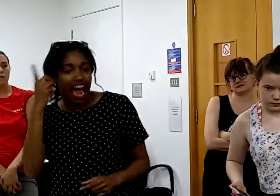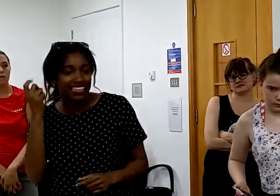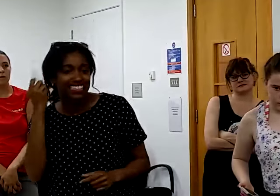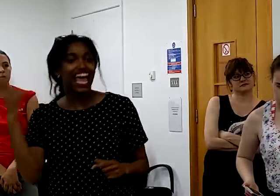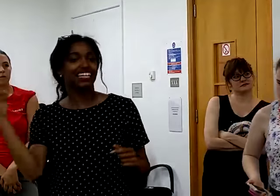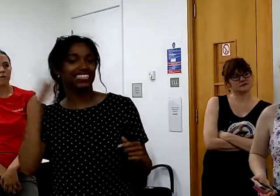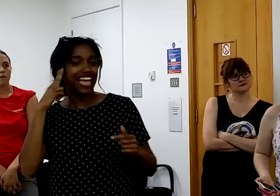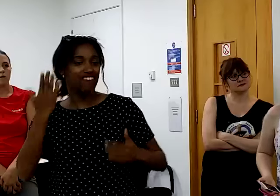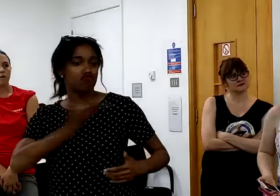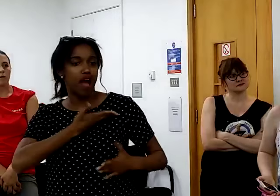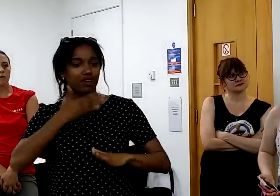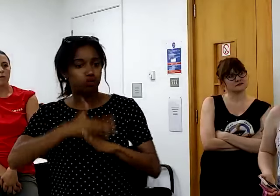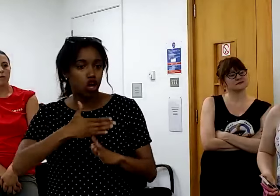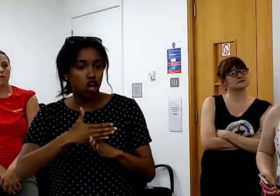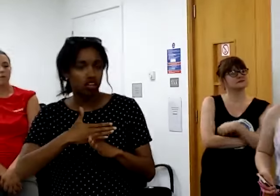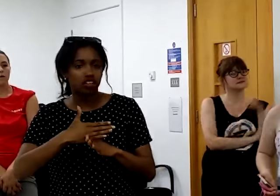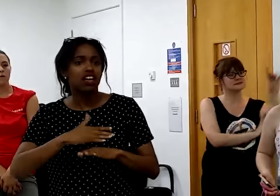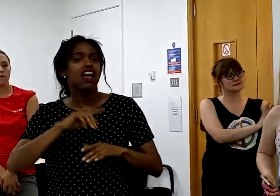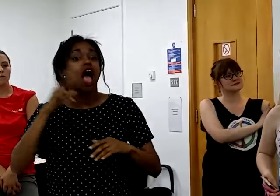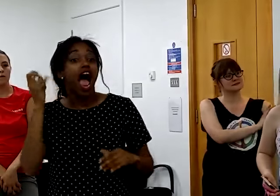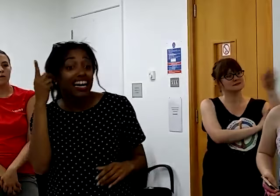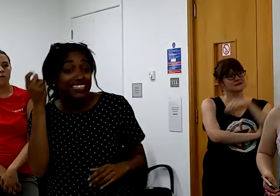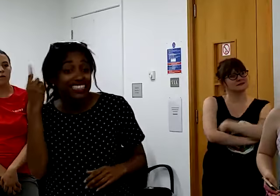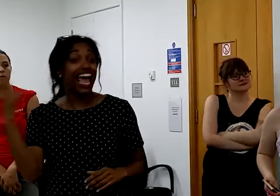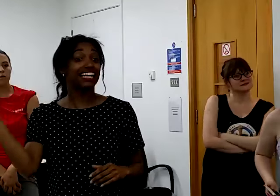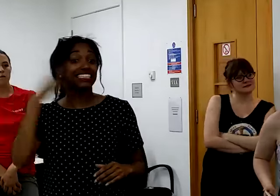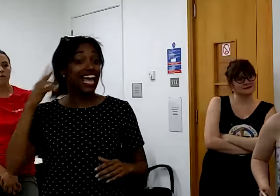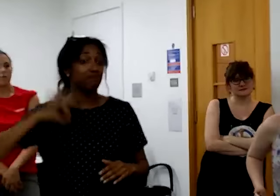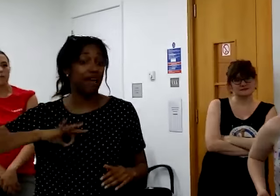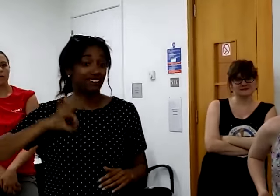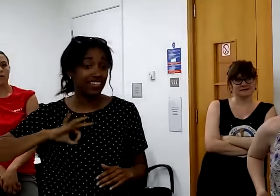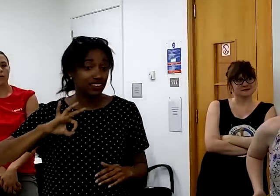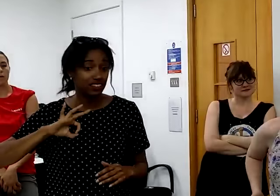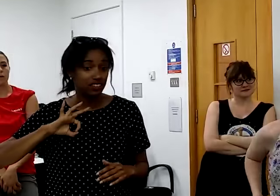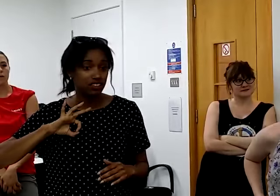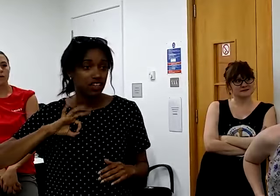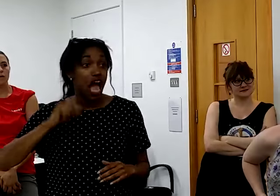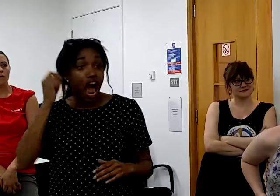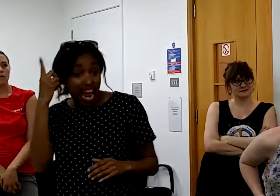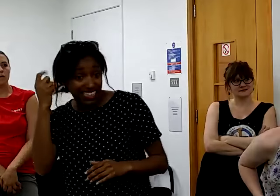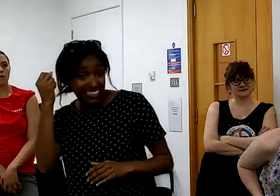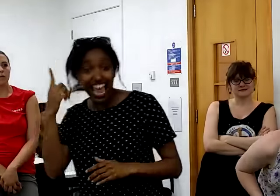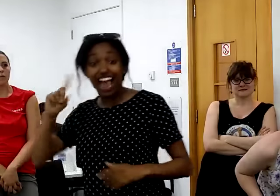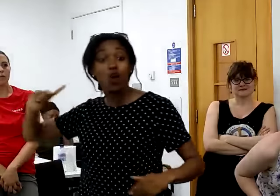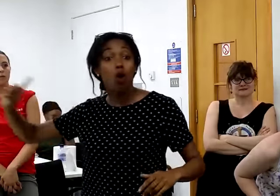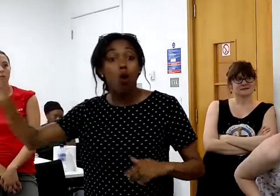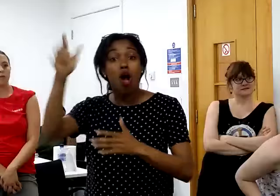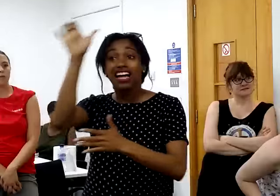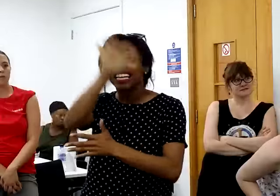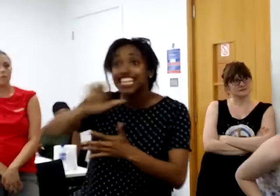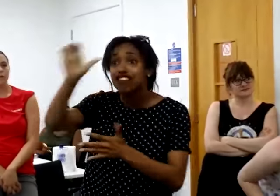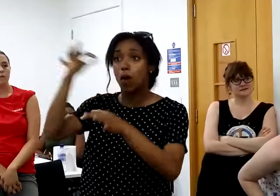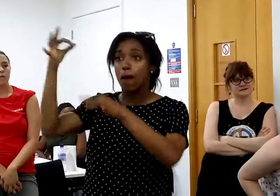can understand. And it's important that people like Jeremy Corbyn continue the work in regards to deaf awareness and the impacts